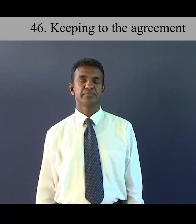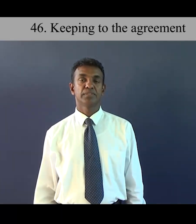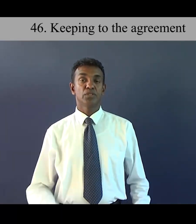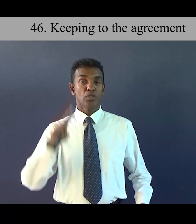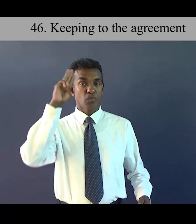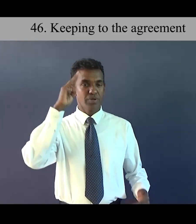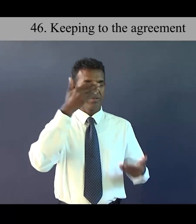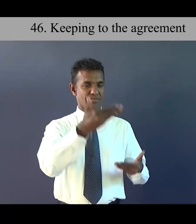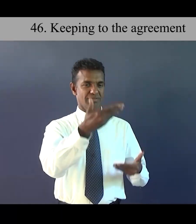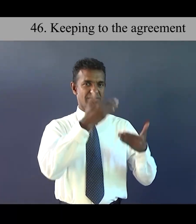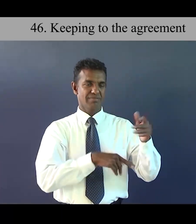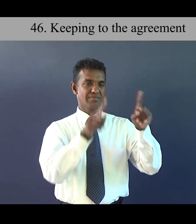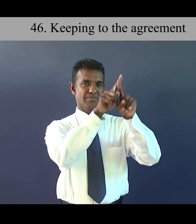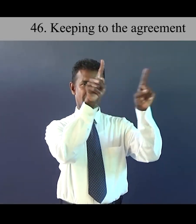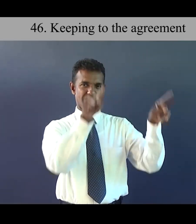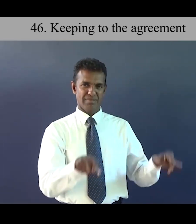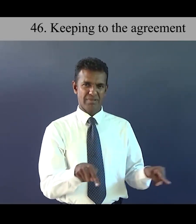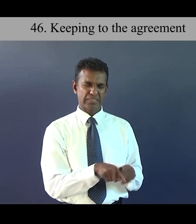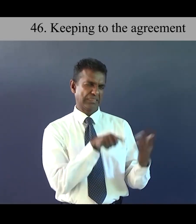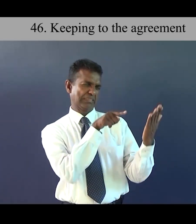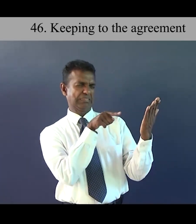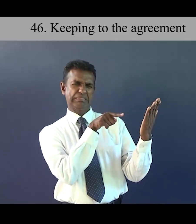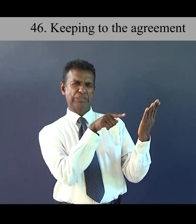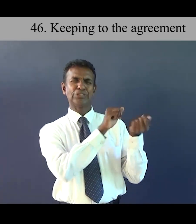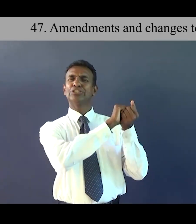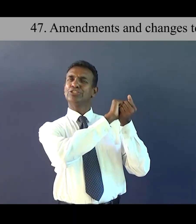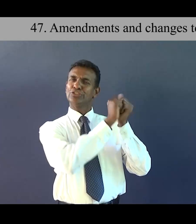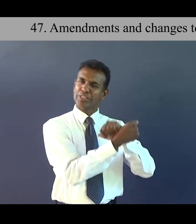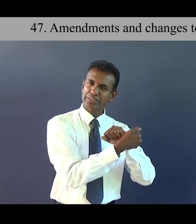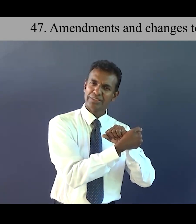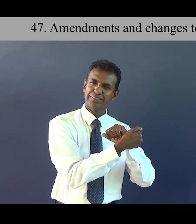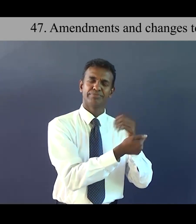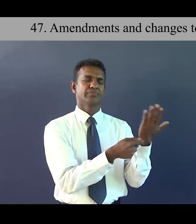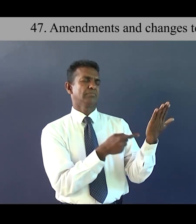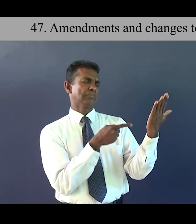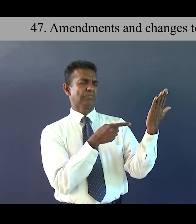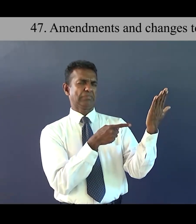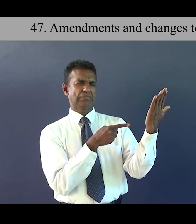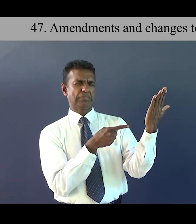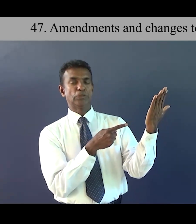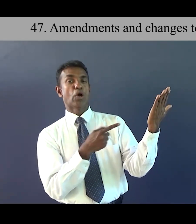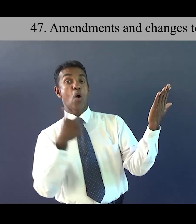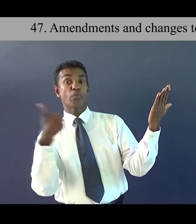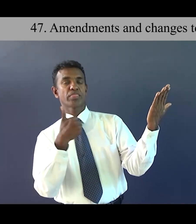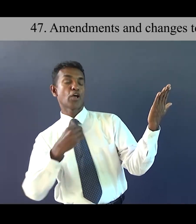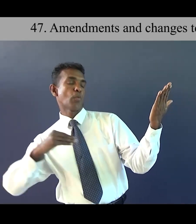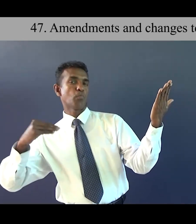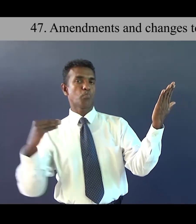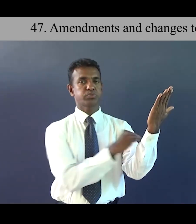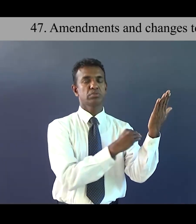Amendments and changes to the agreement. Any country can ask for changes to the